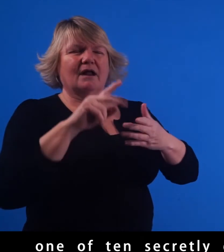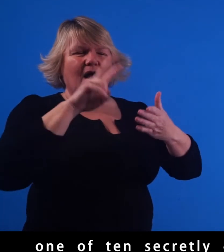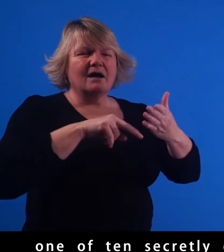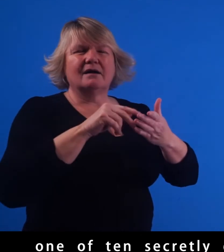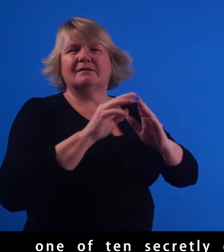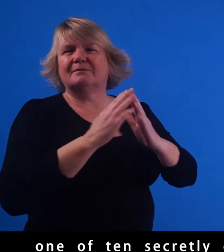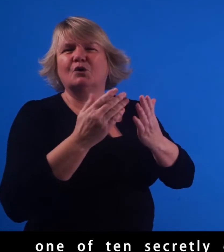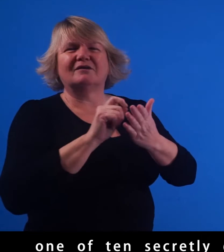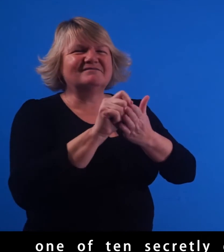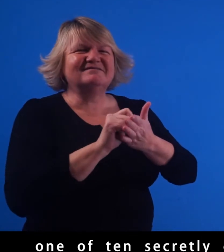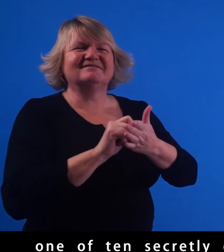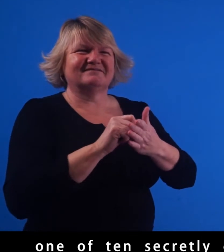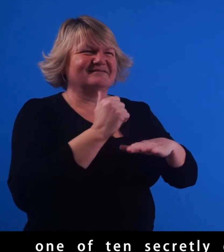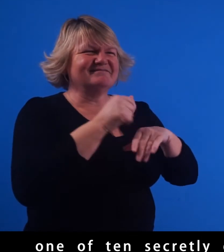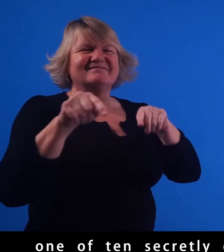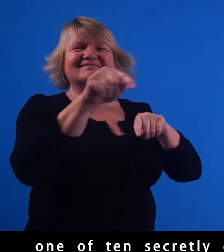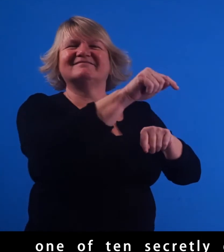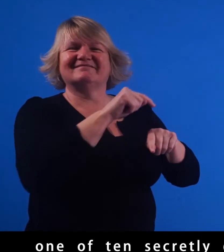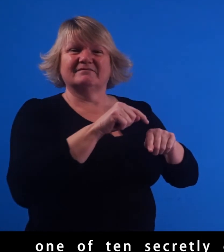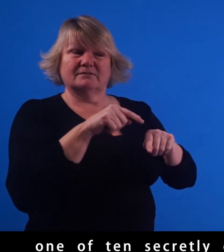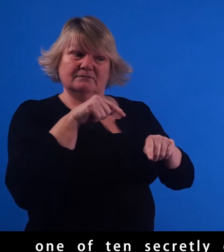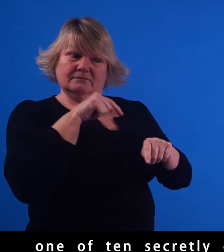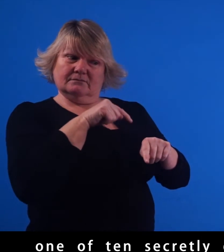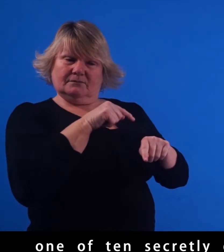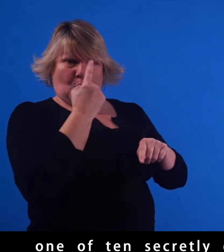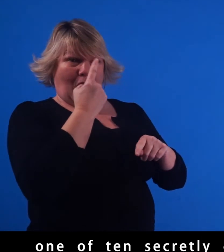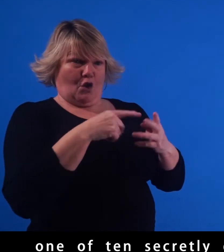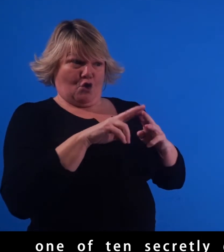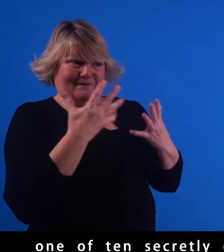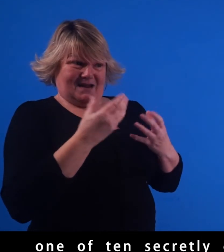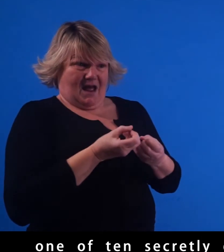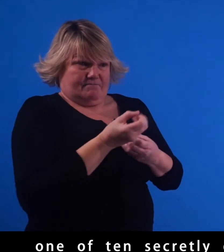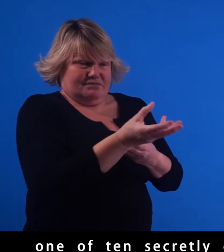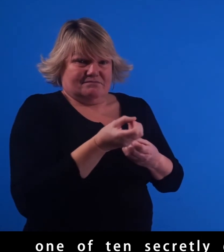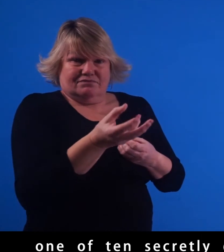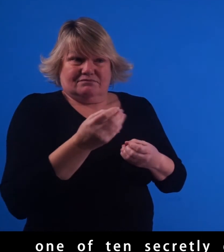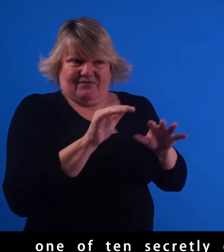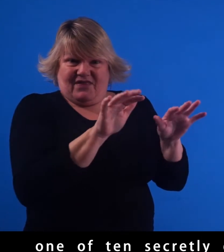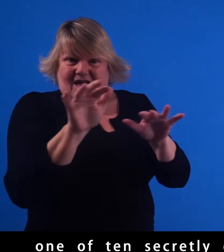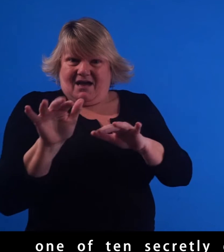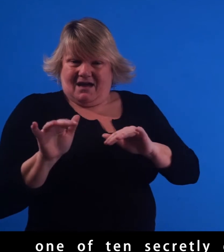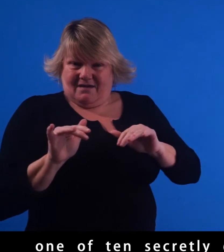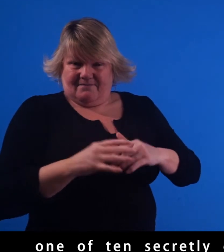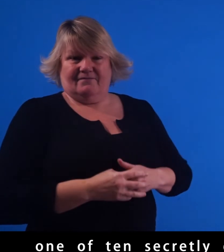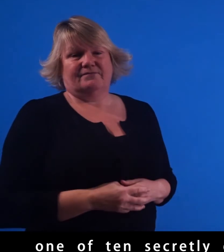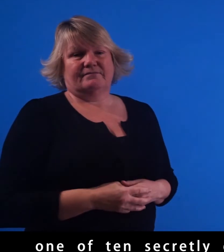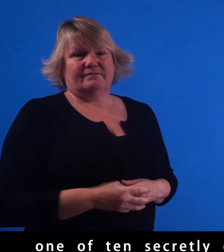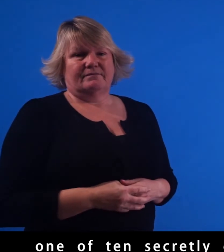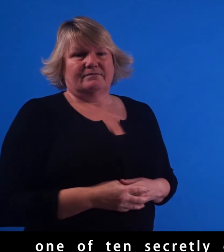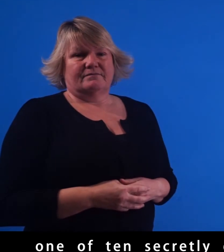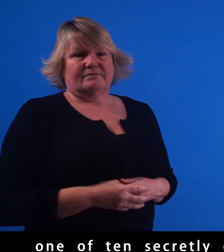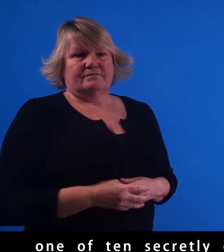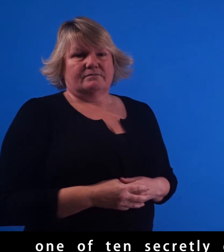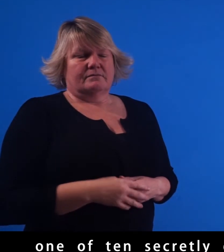One of 10 secretly deposited in various literary establishments around Edinburgh in